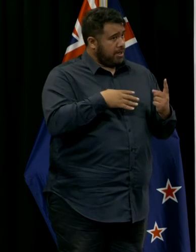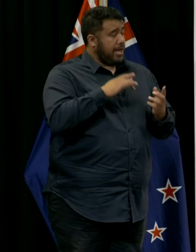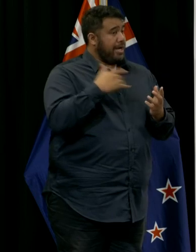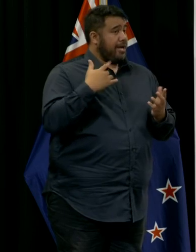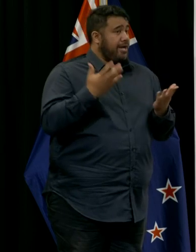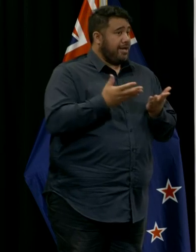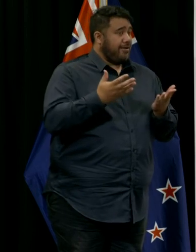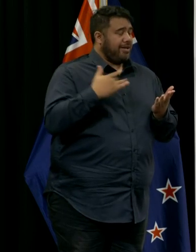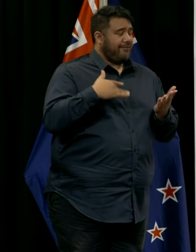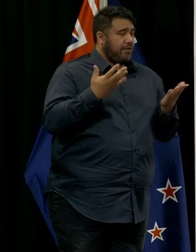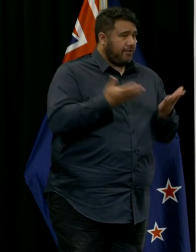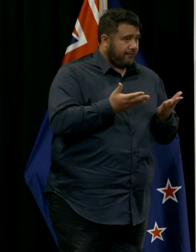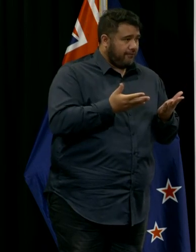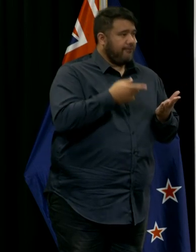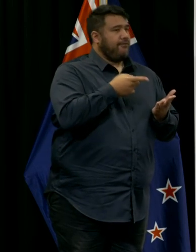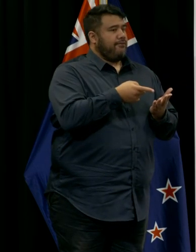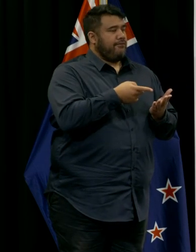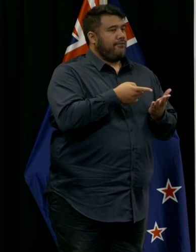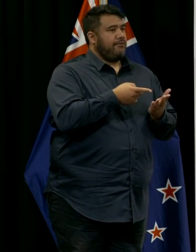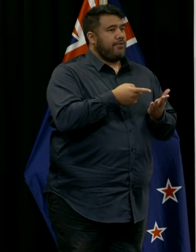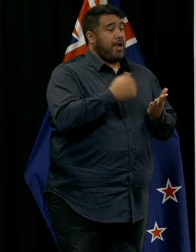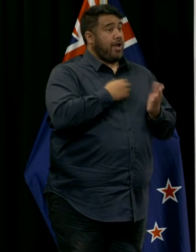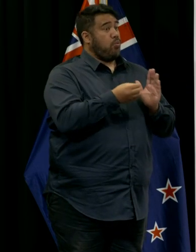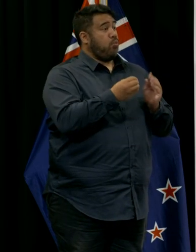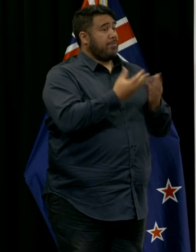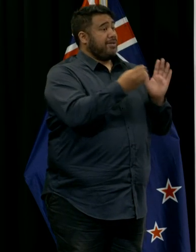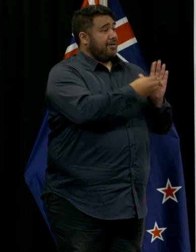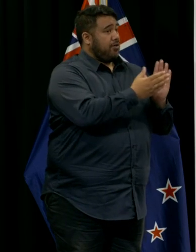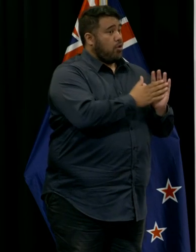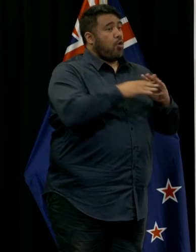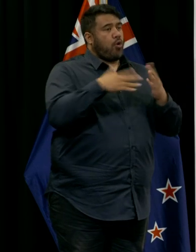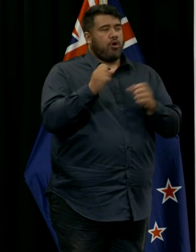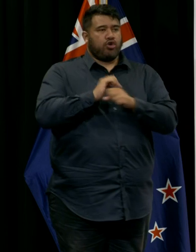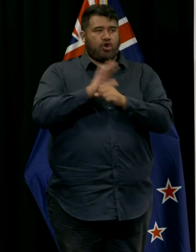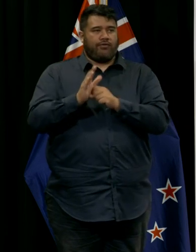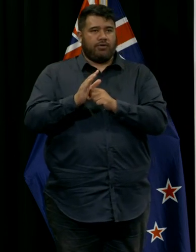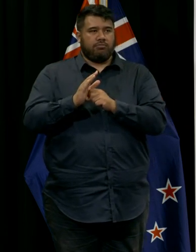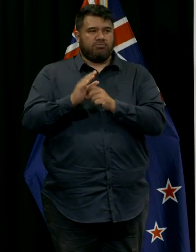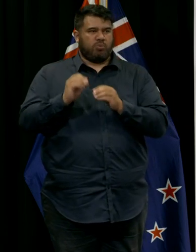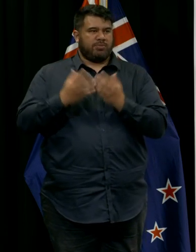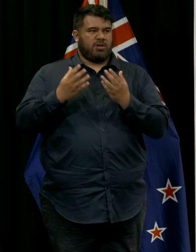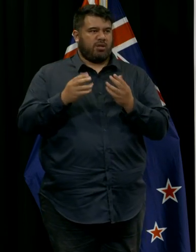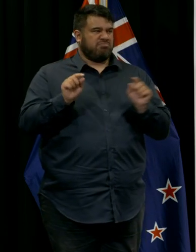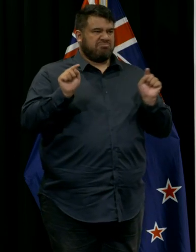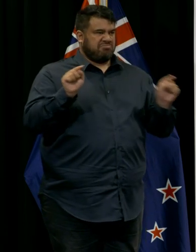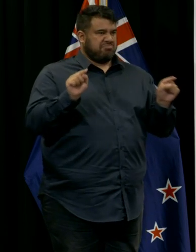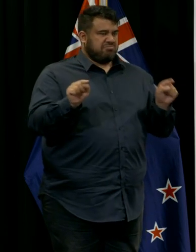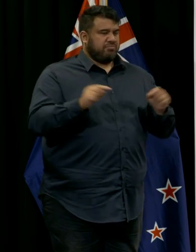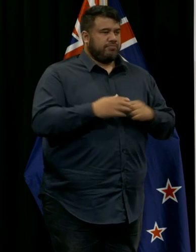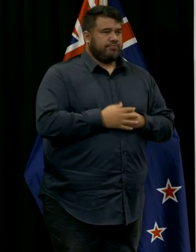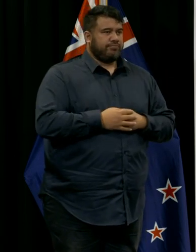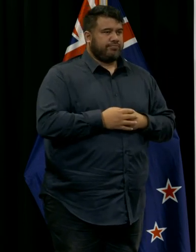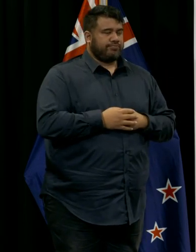latter as a map on either our website and or the COVID-19 website. There